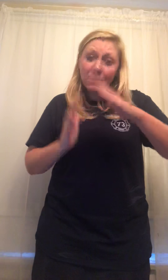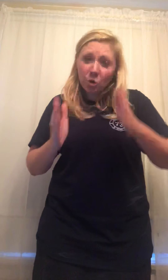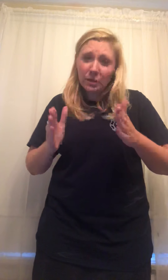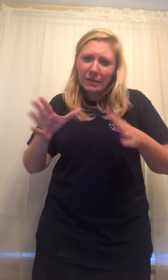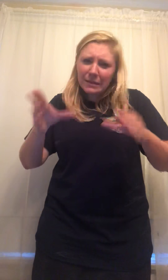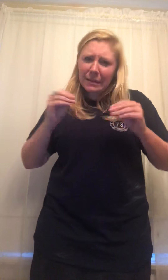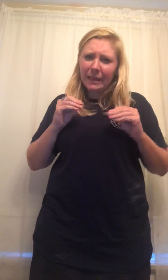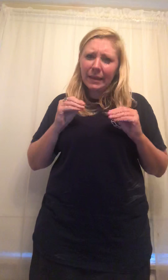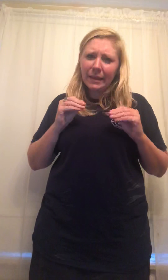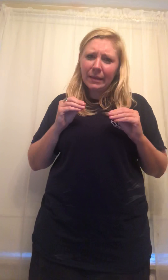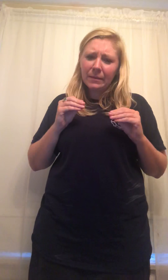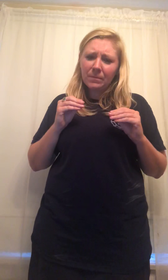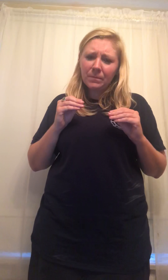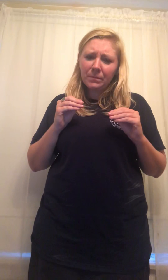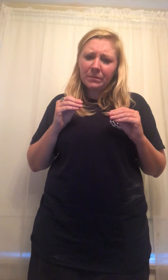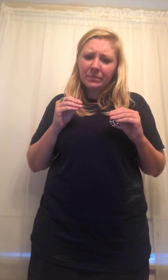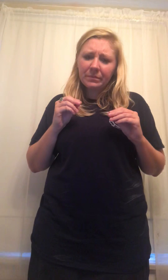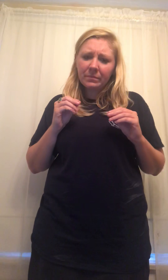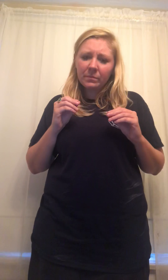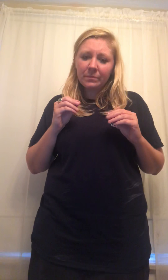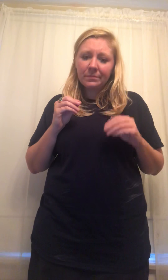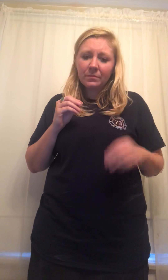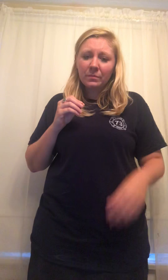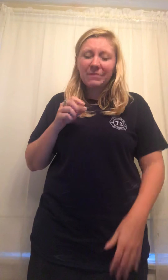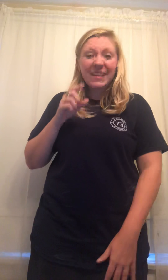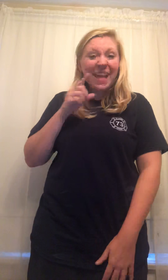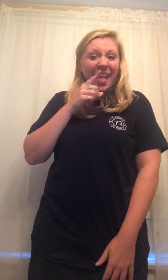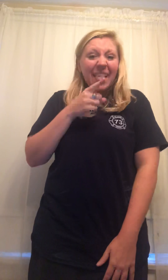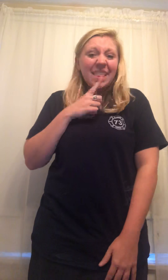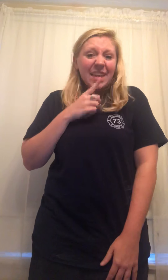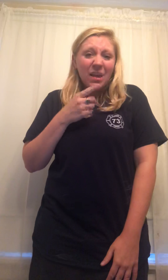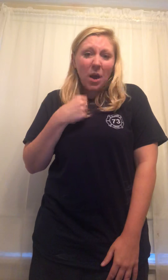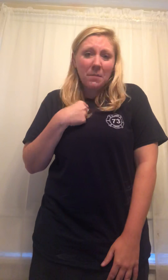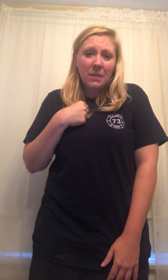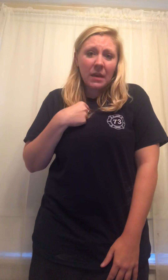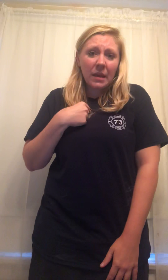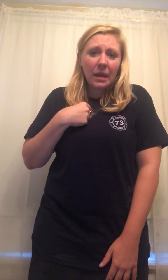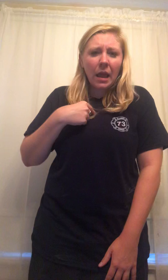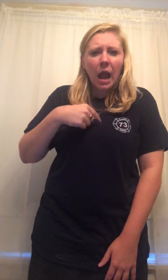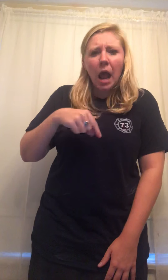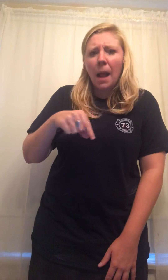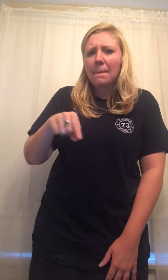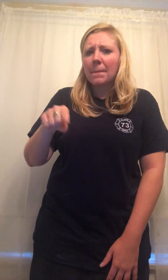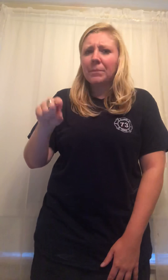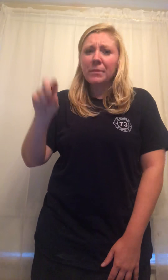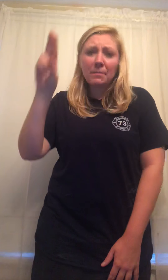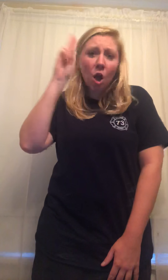to call me basically Uncle Tom, a house nigger. I've been compared to Dr.